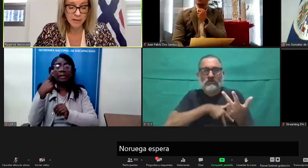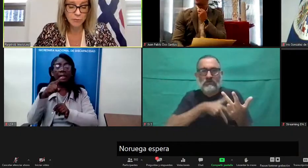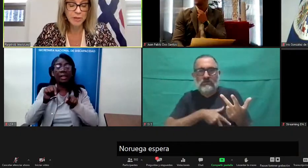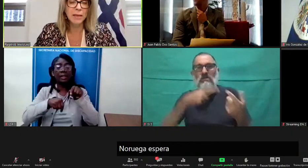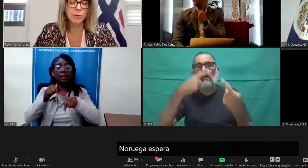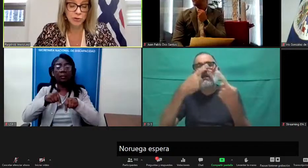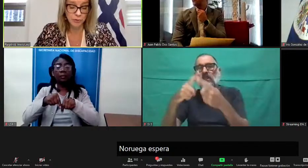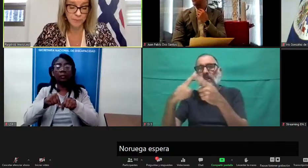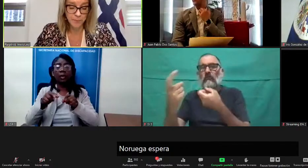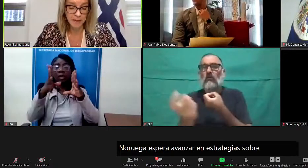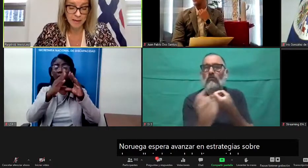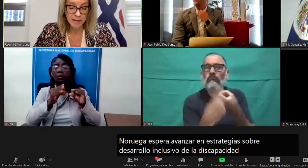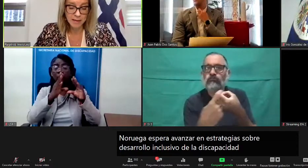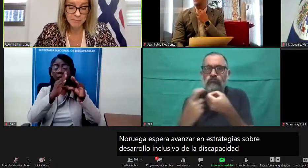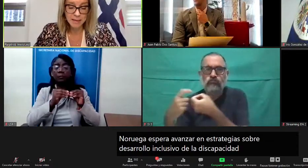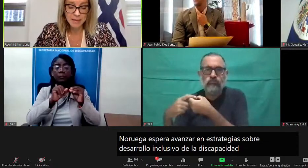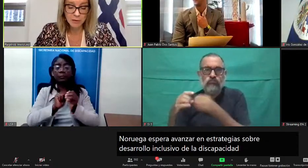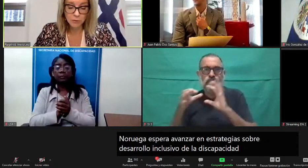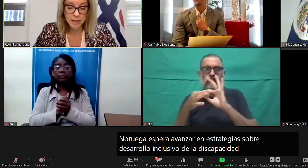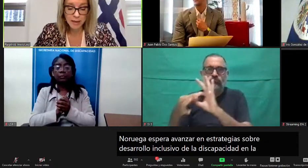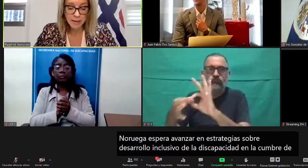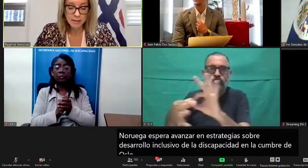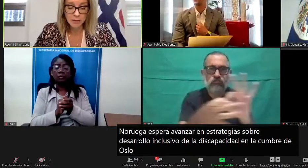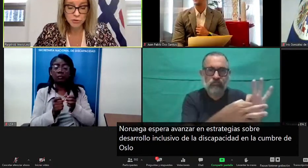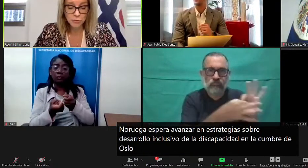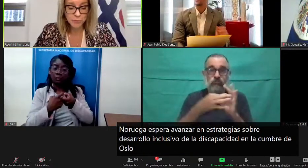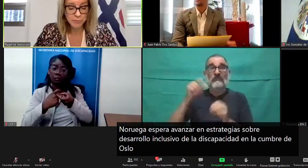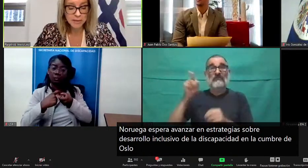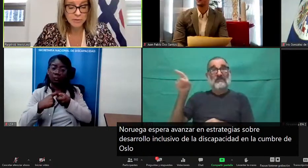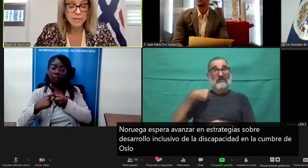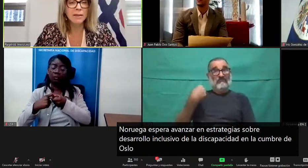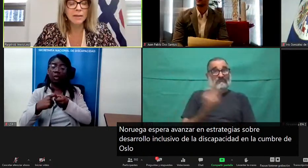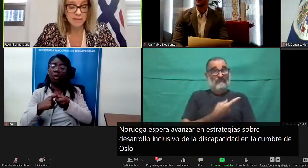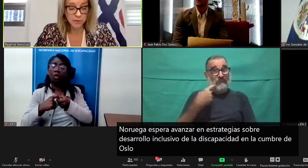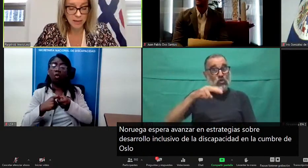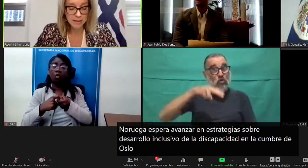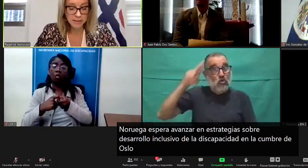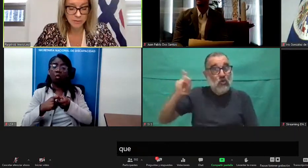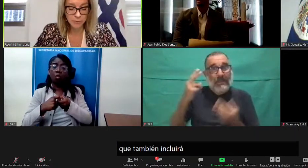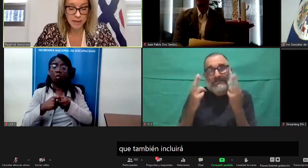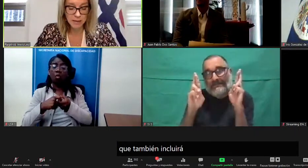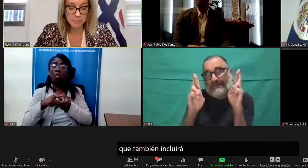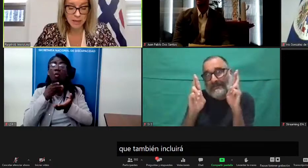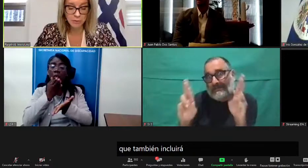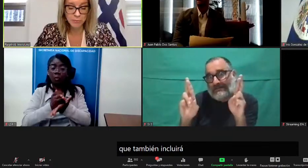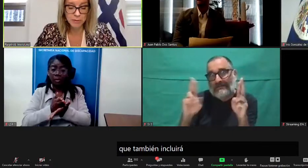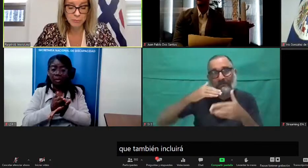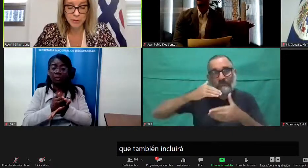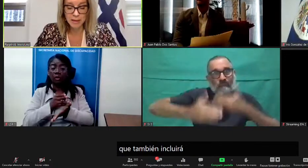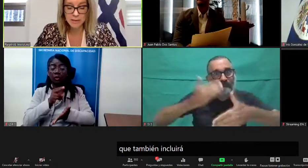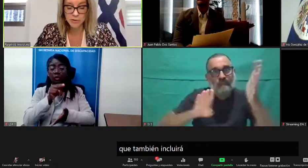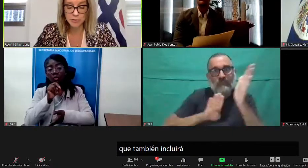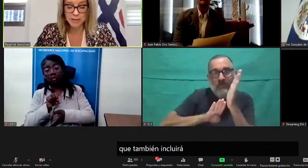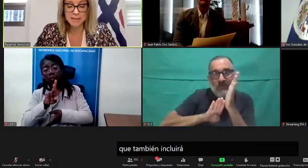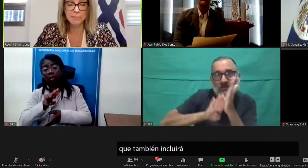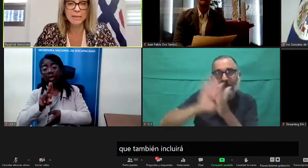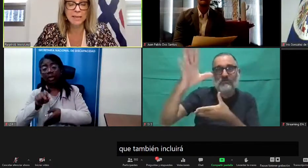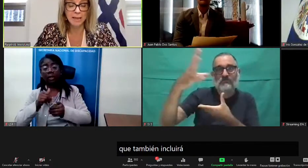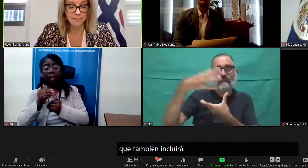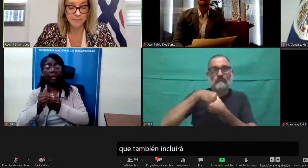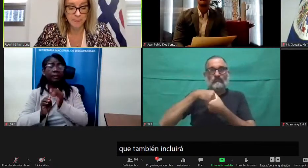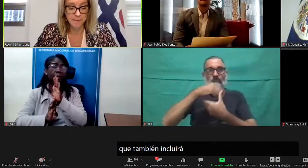inclusive development of disabilities in the summit of oslo that will include international commitments of